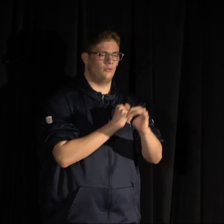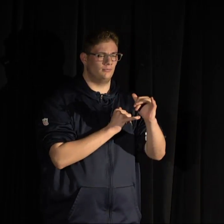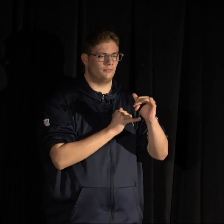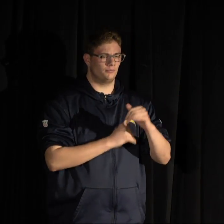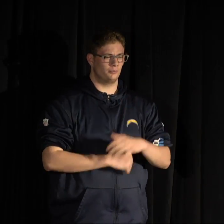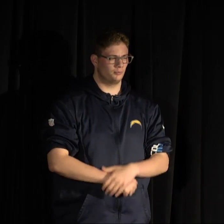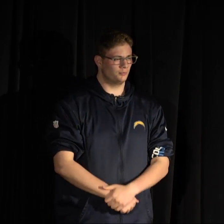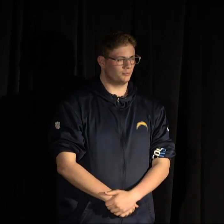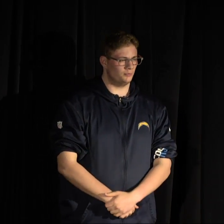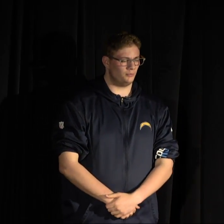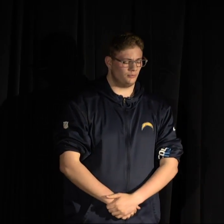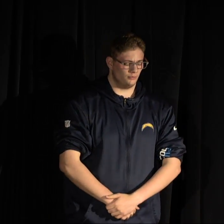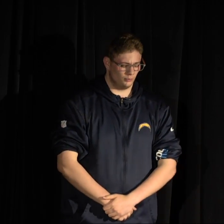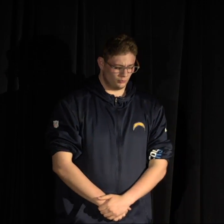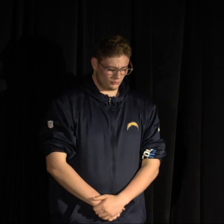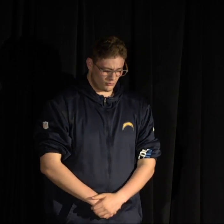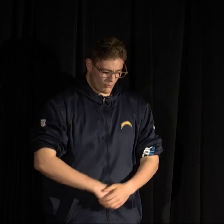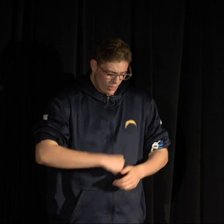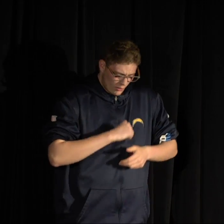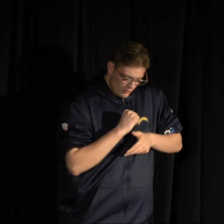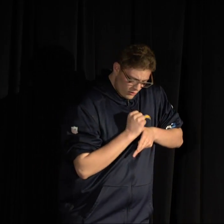coming. They're incredible, okay?